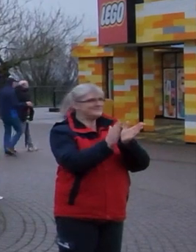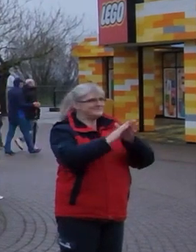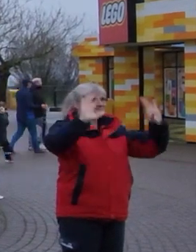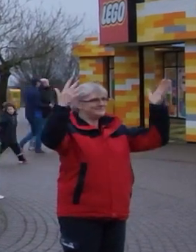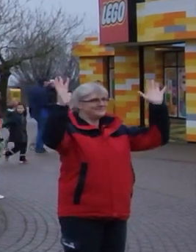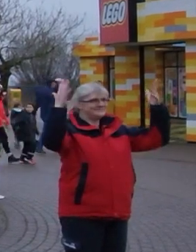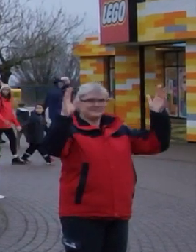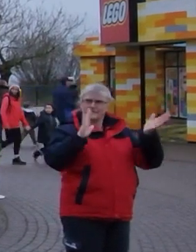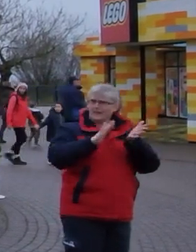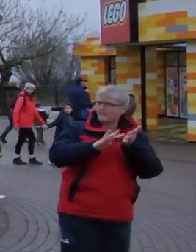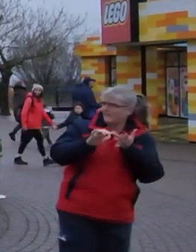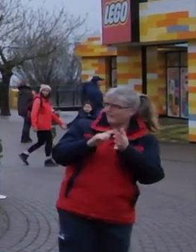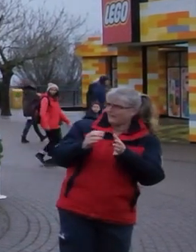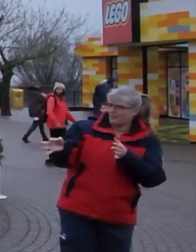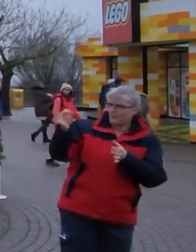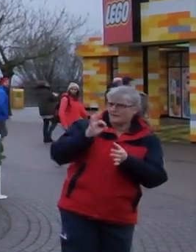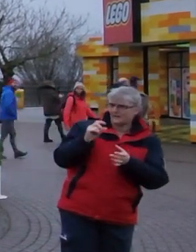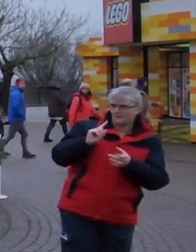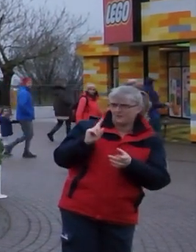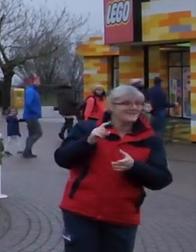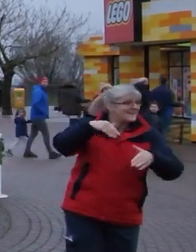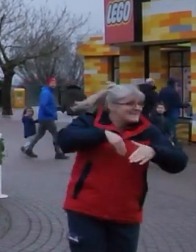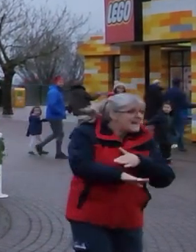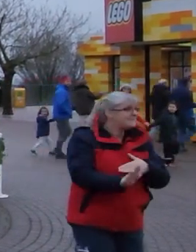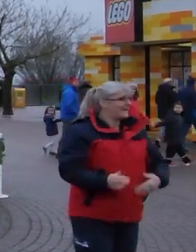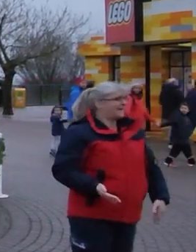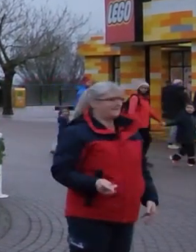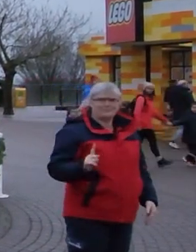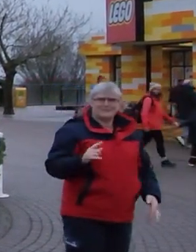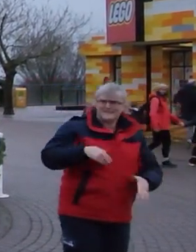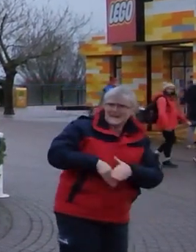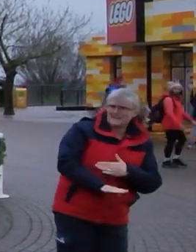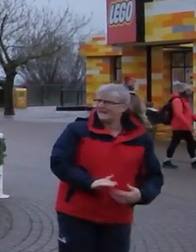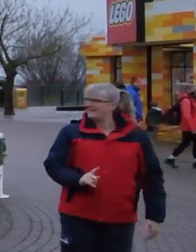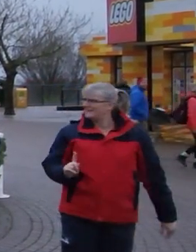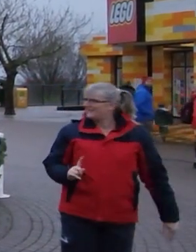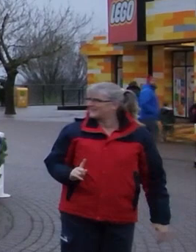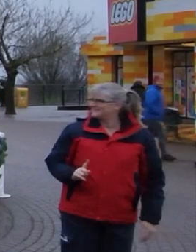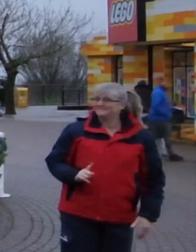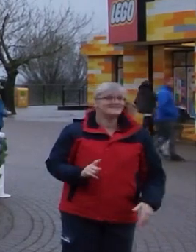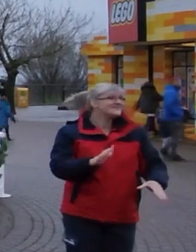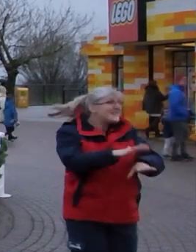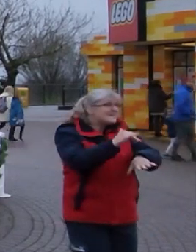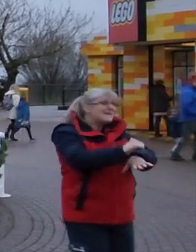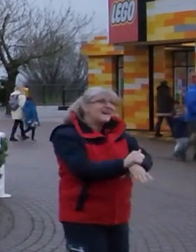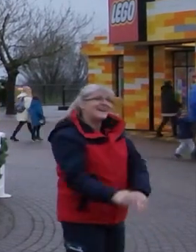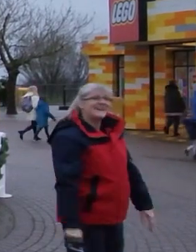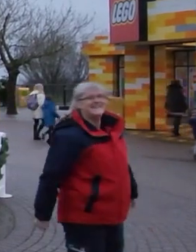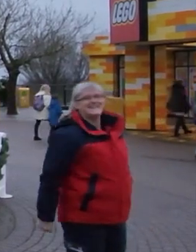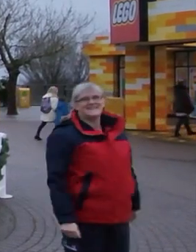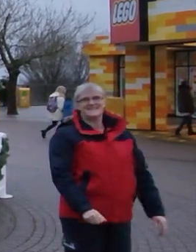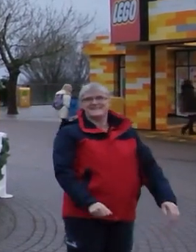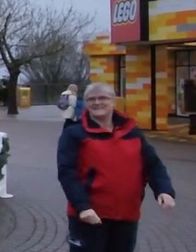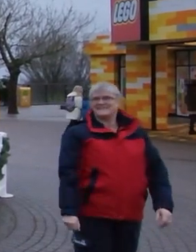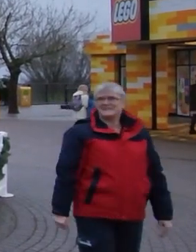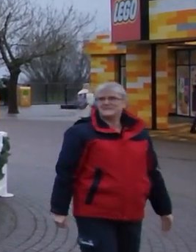Mia, are you asking us to step in? Yeah, step in to Christmas!